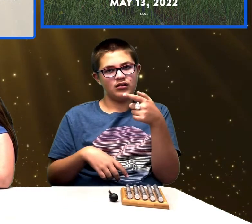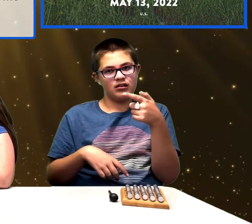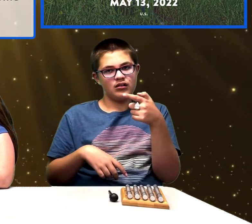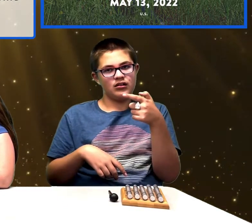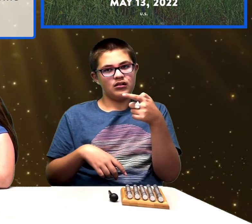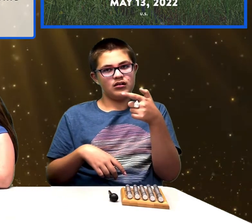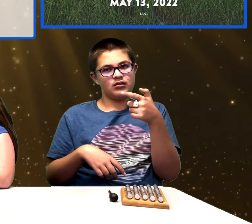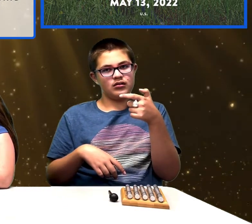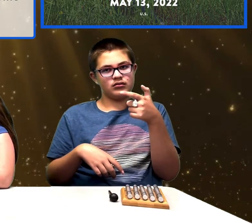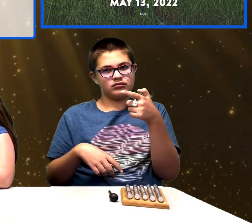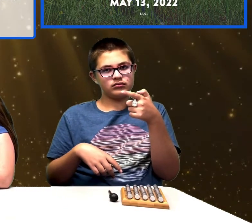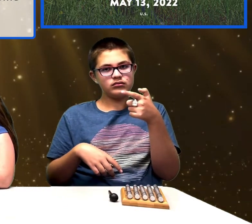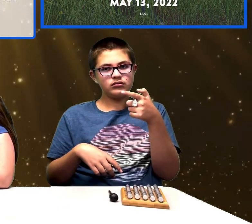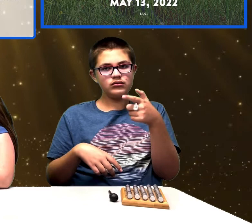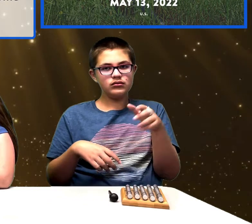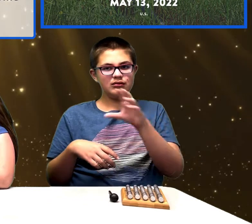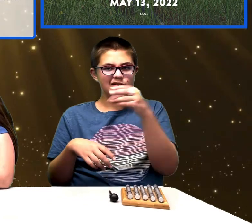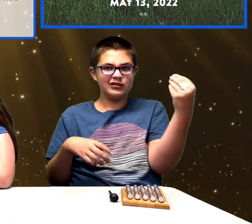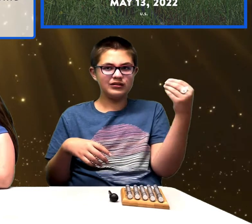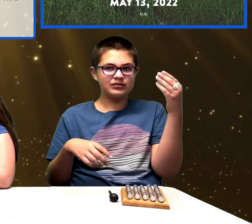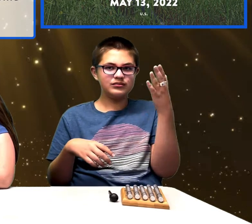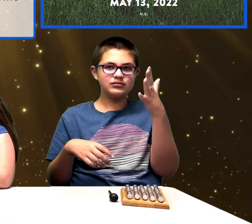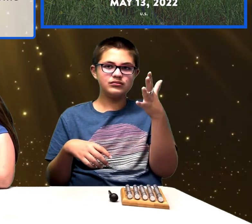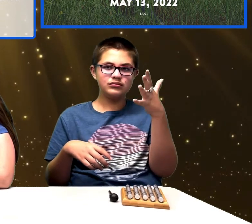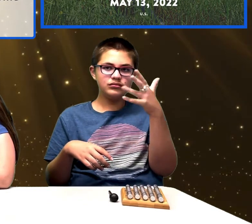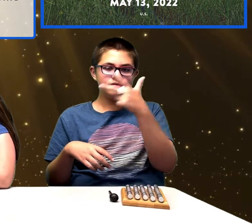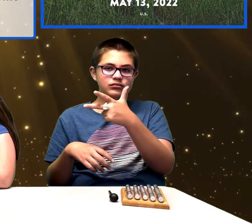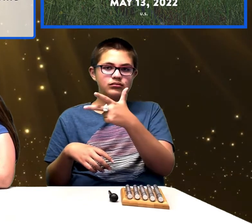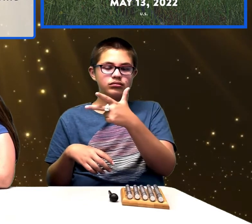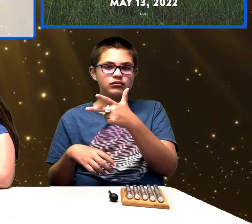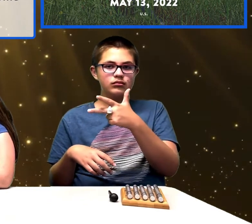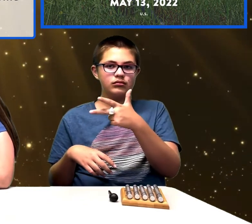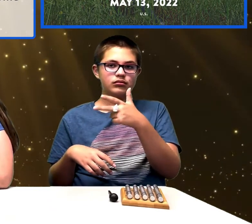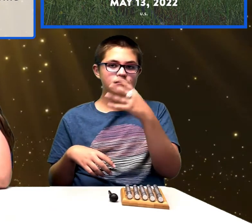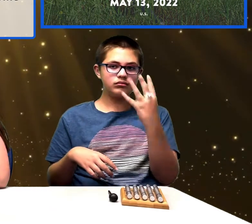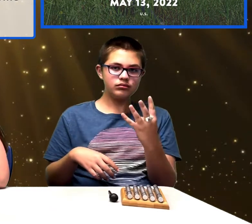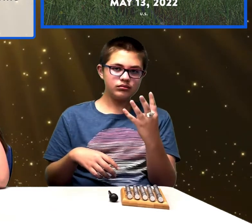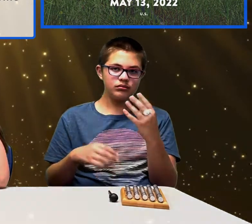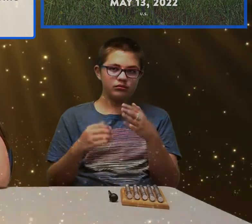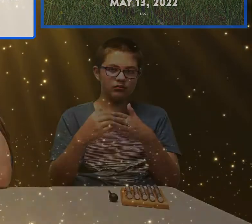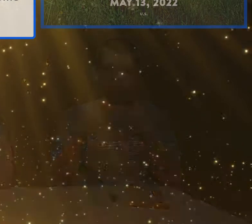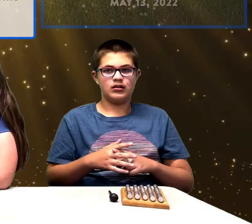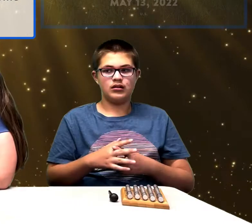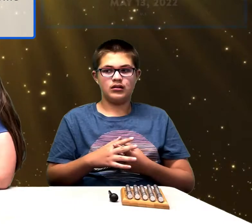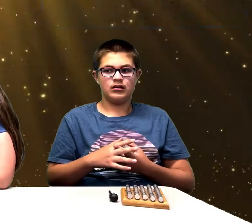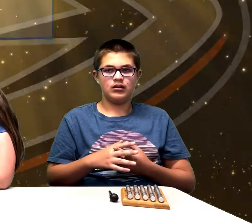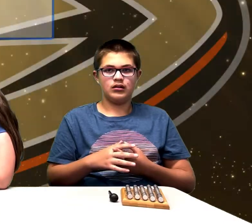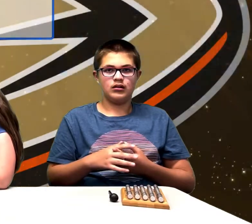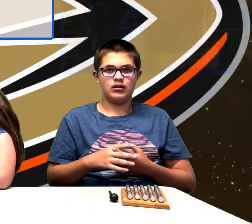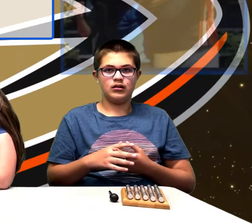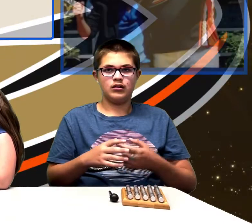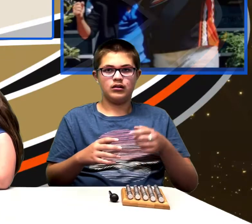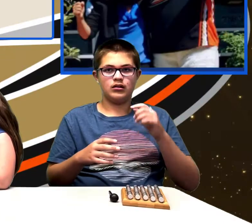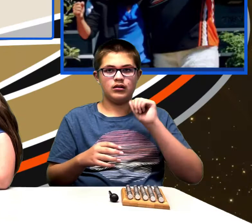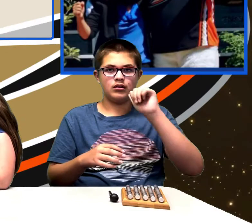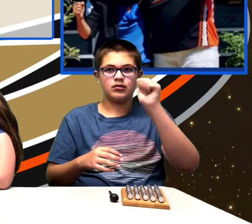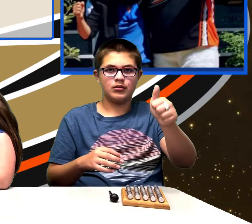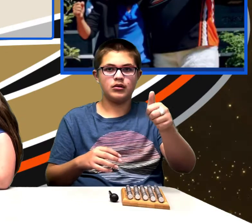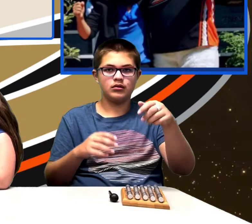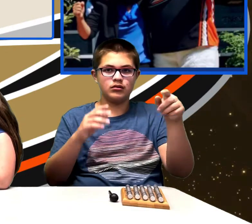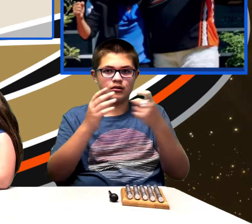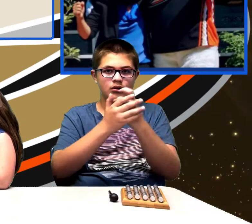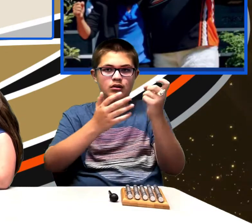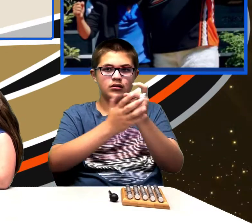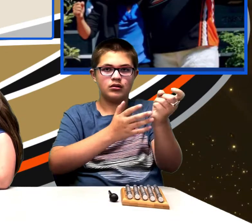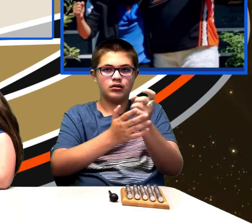5 3/4 inches since 1986. That's some riveting information. Tomorrow is the hockey